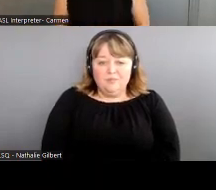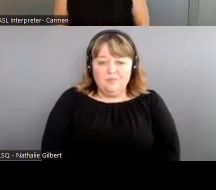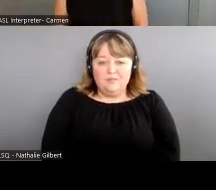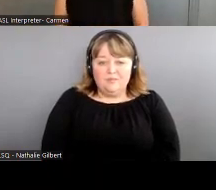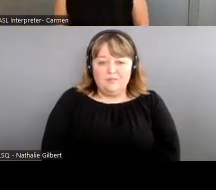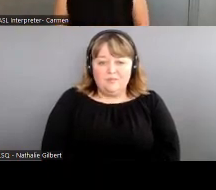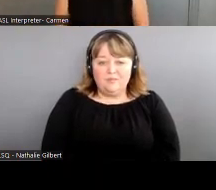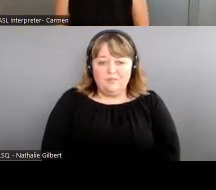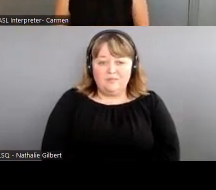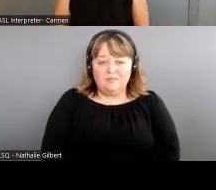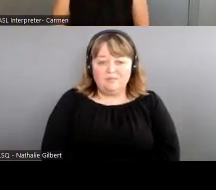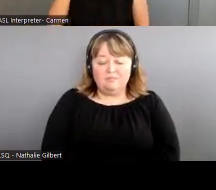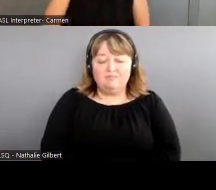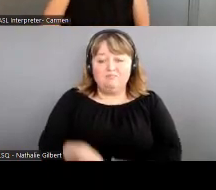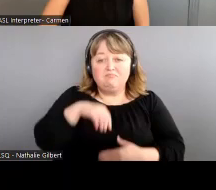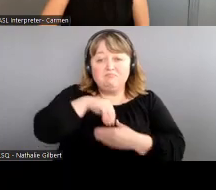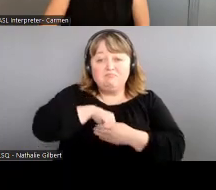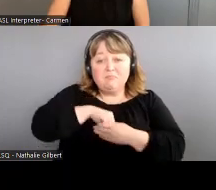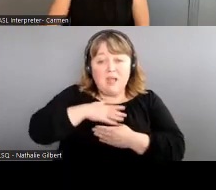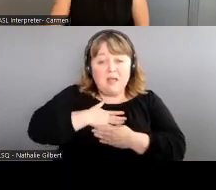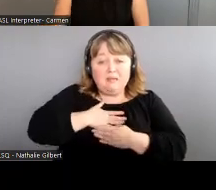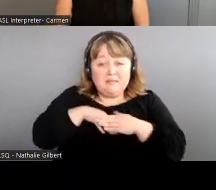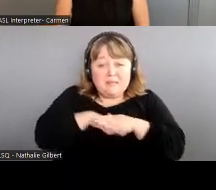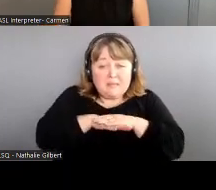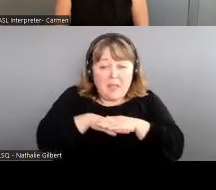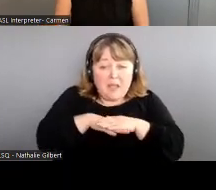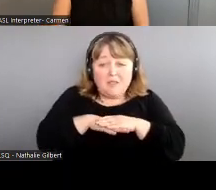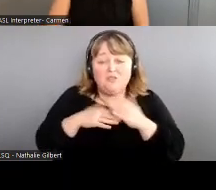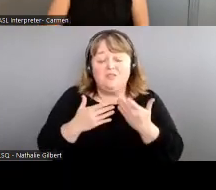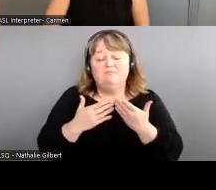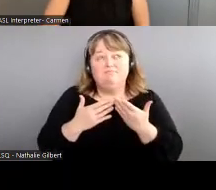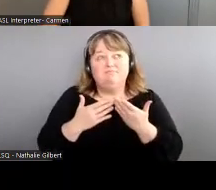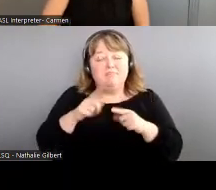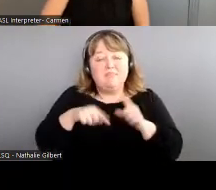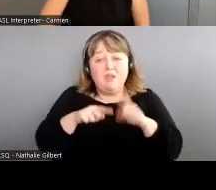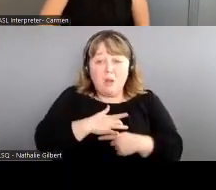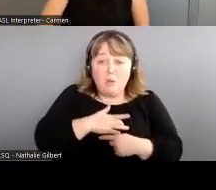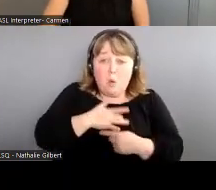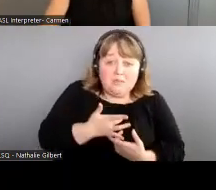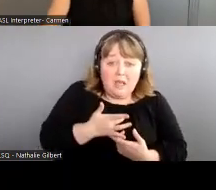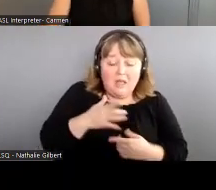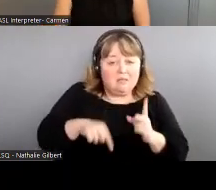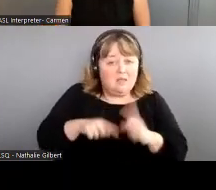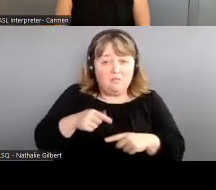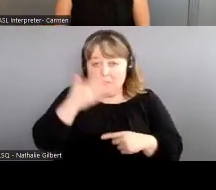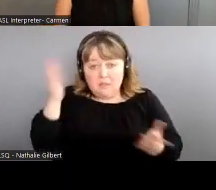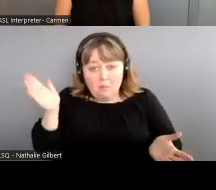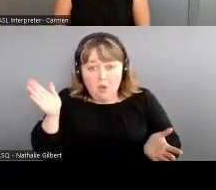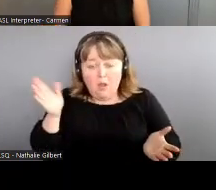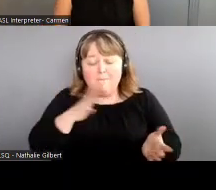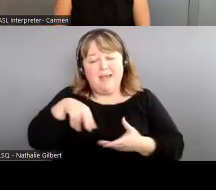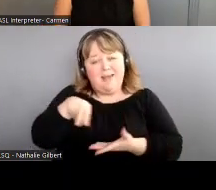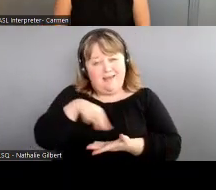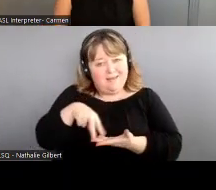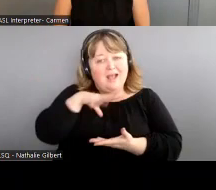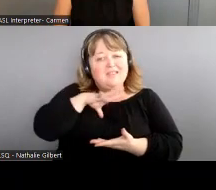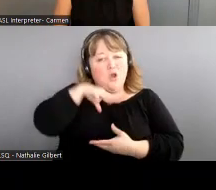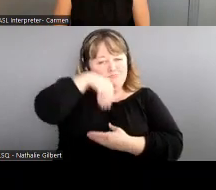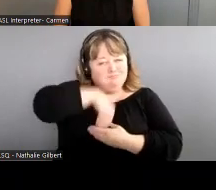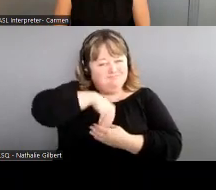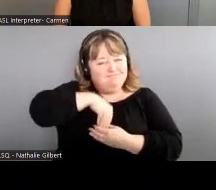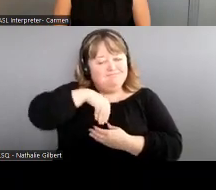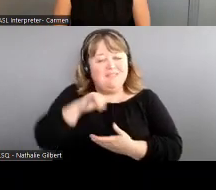Caché en nous, hidden within us, que nous en soyons conscients ou non, la danse est présente. La danse peut